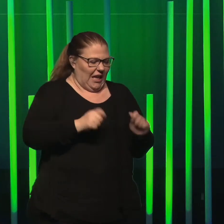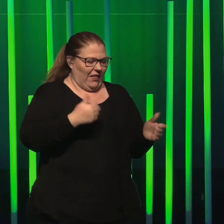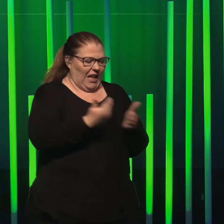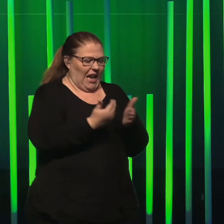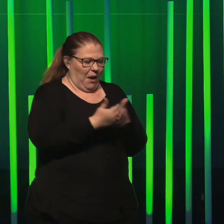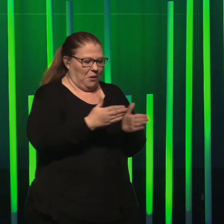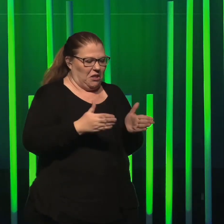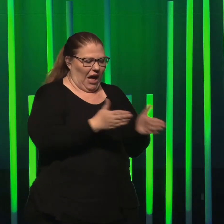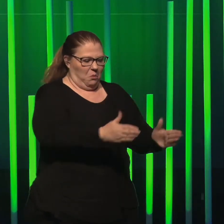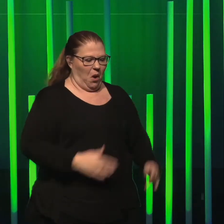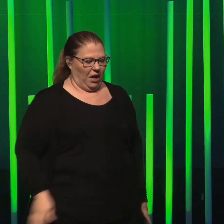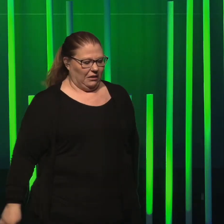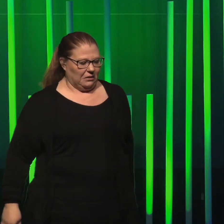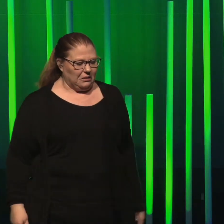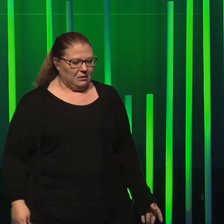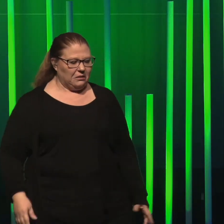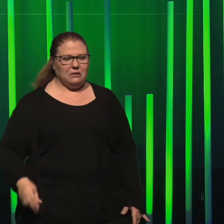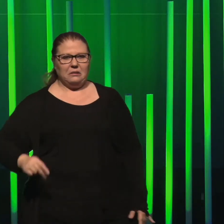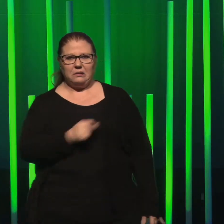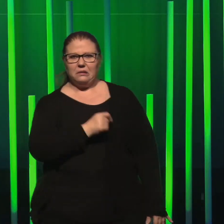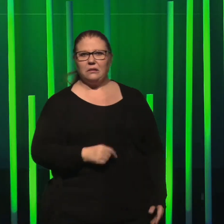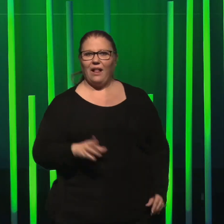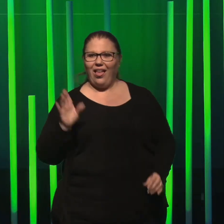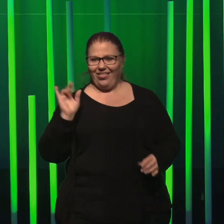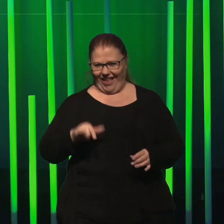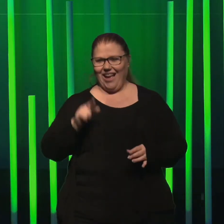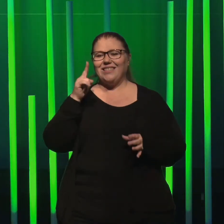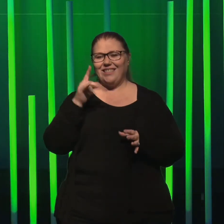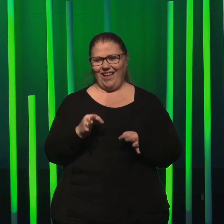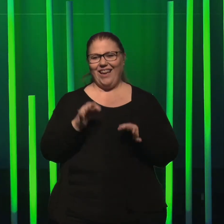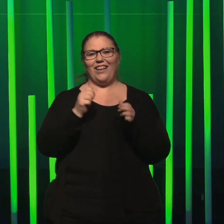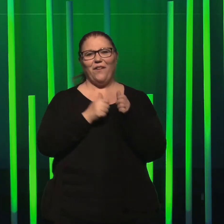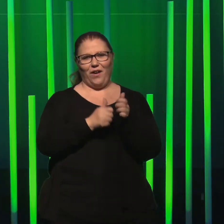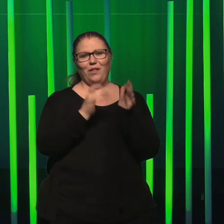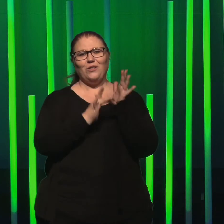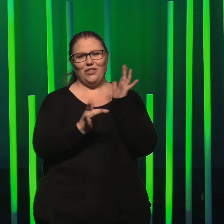me bananas. That's choosing Jesus.